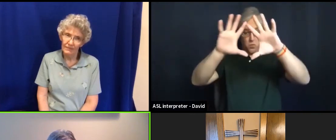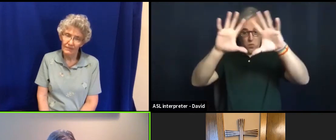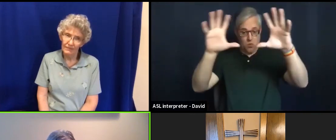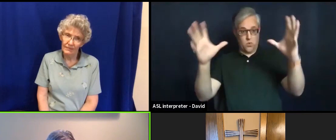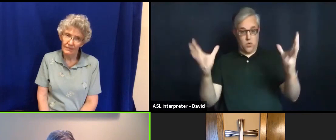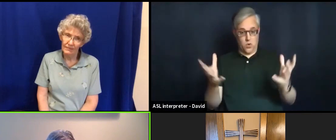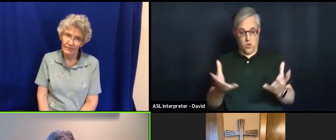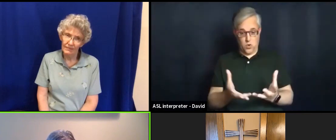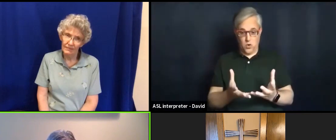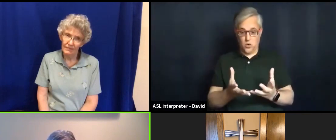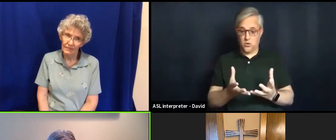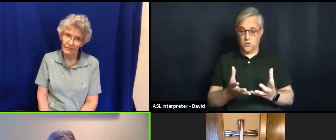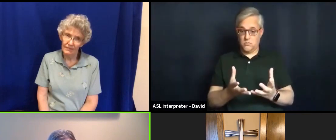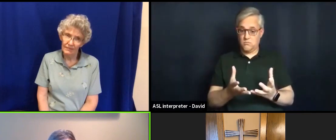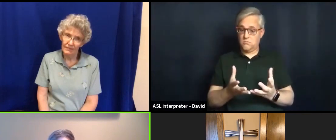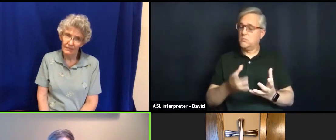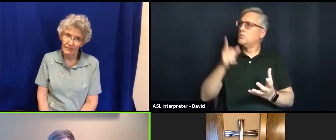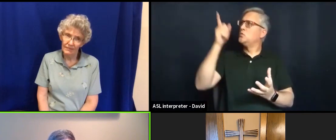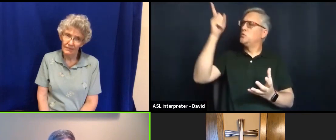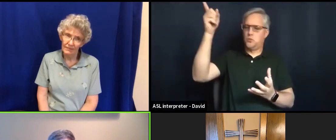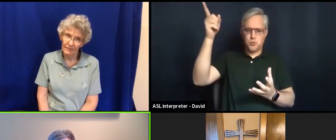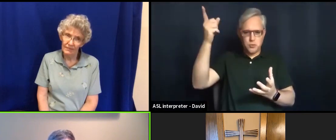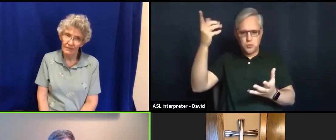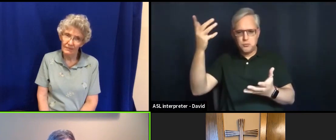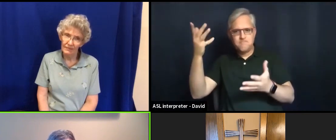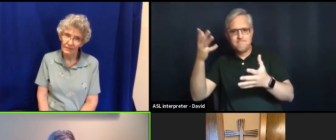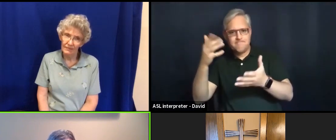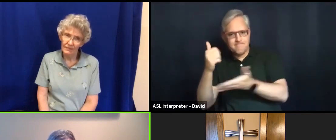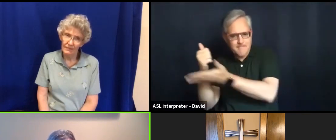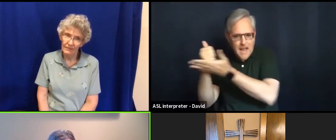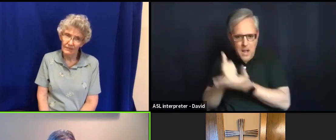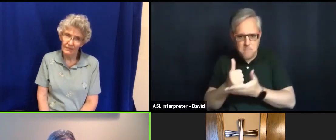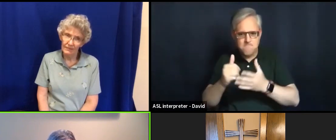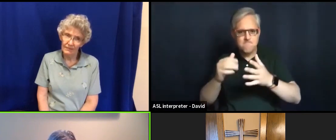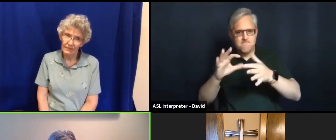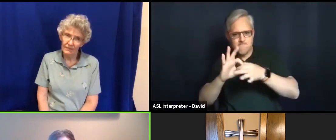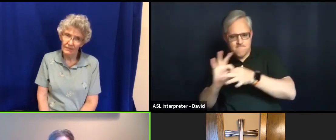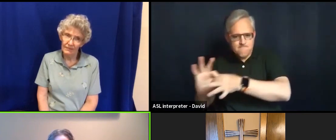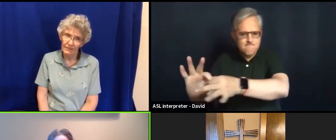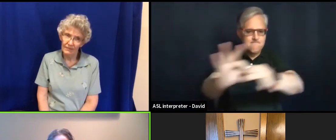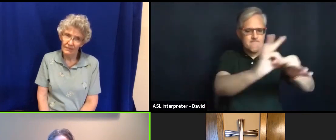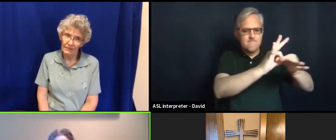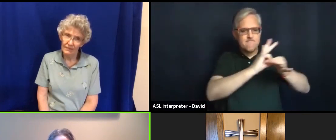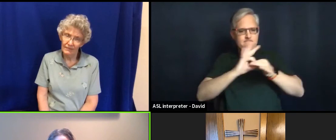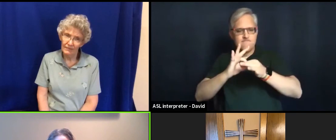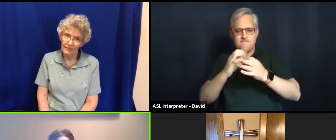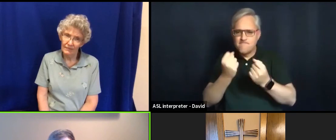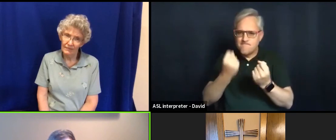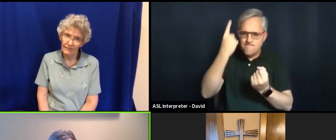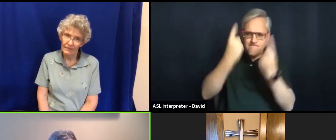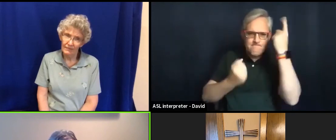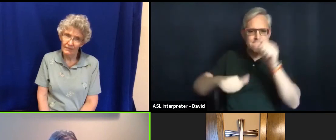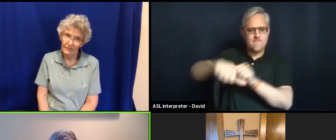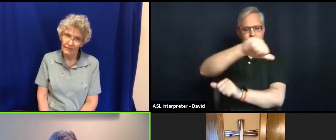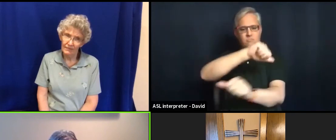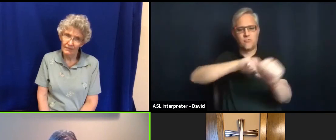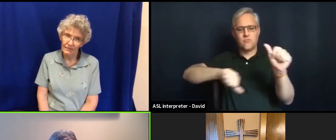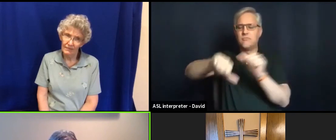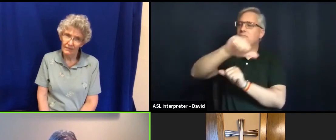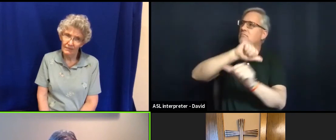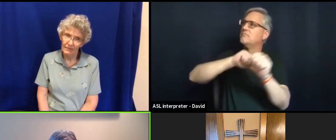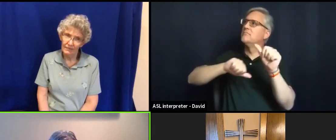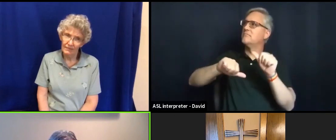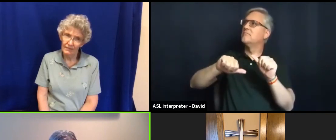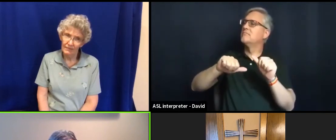you will unite the world through our common prayers for peace and understanding.